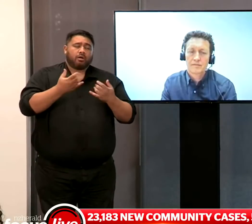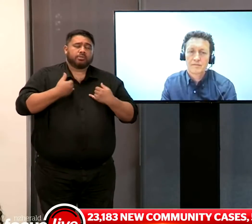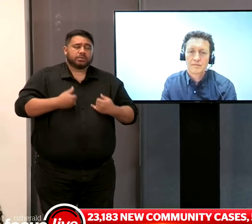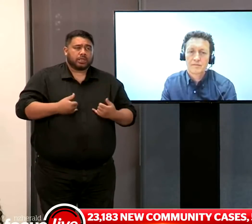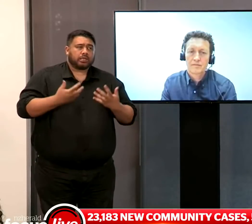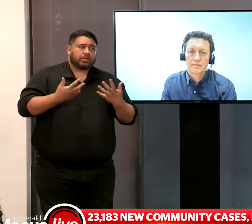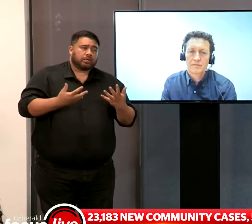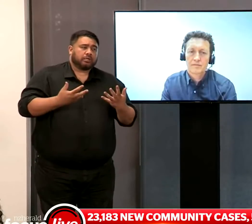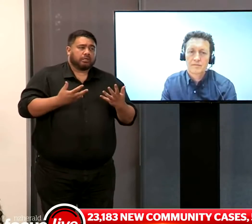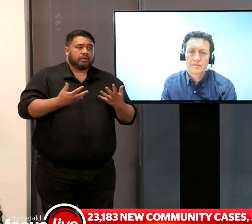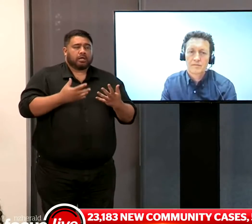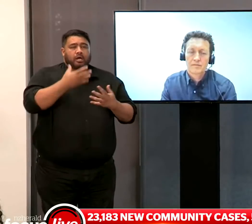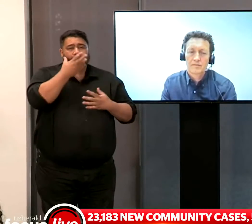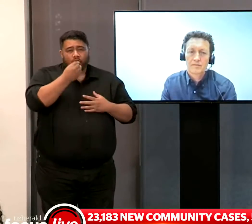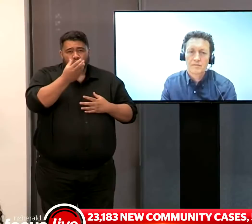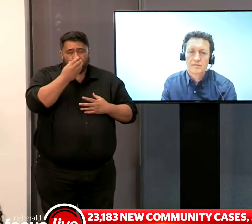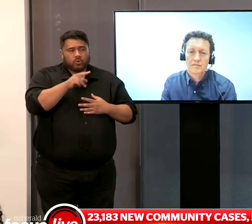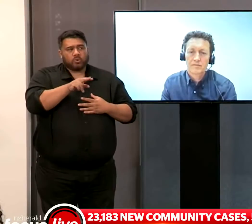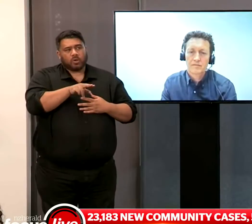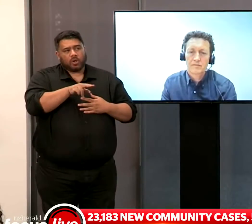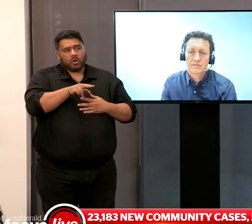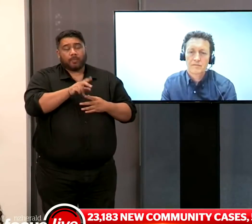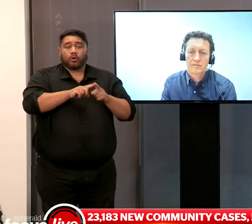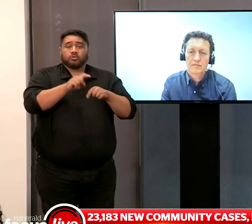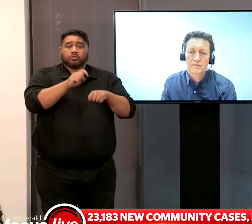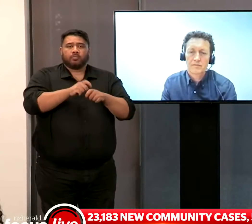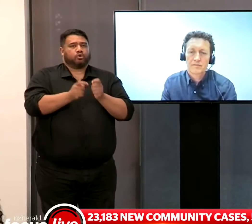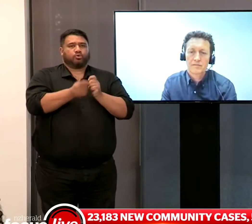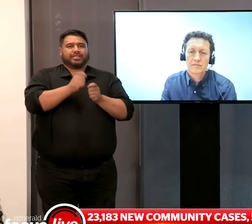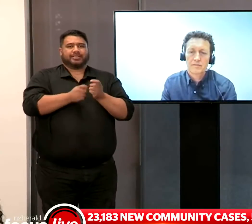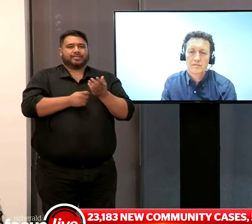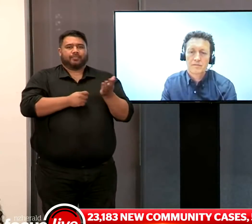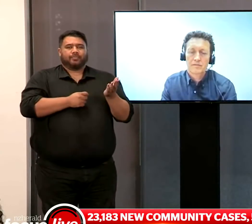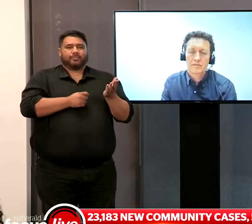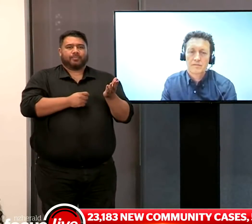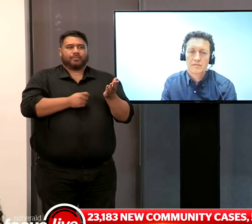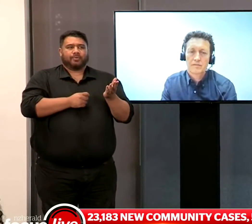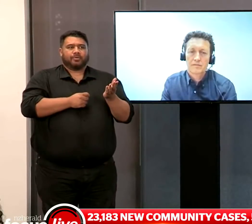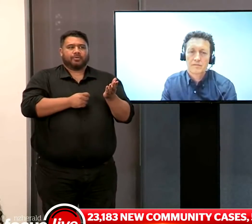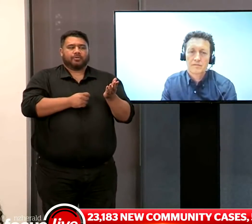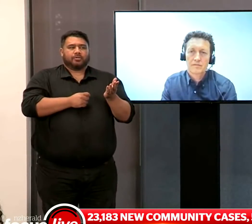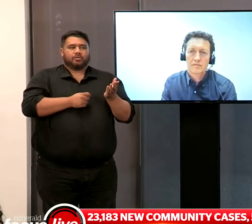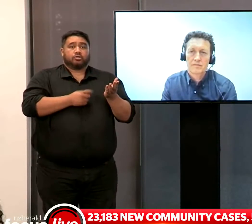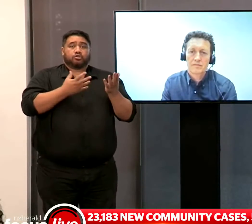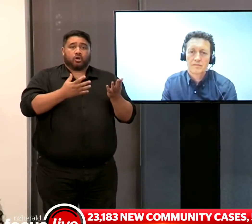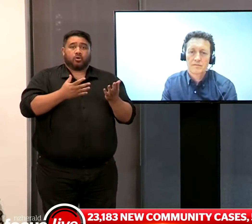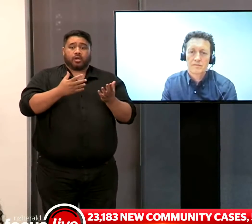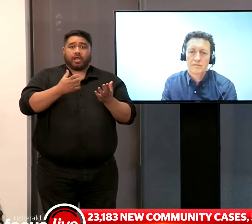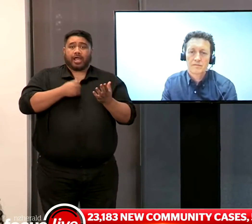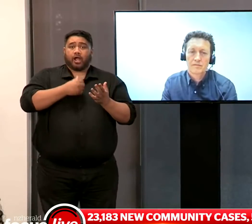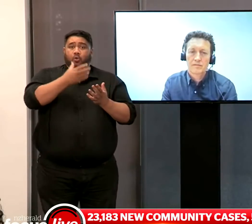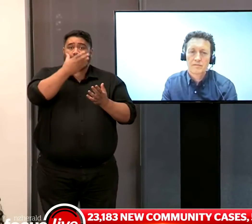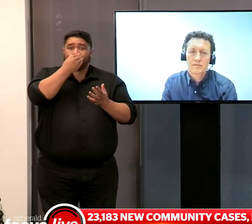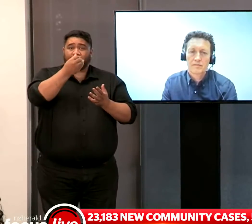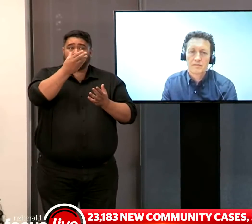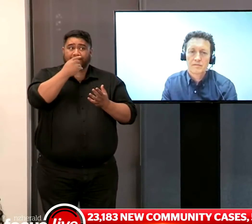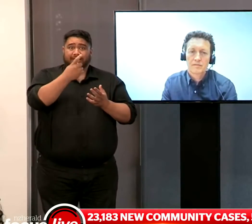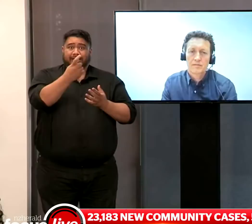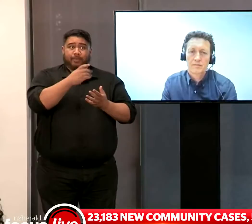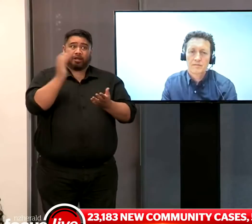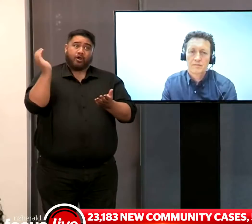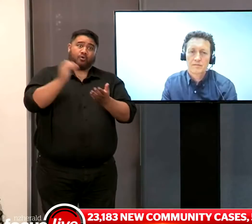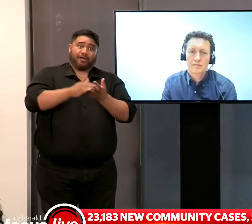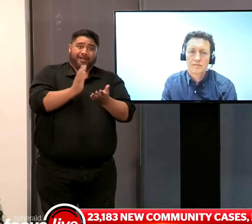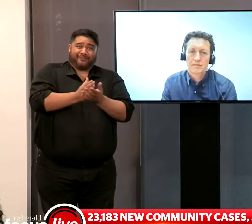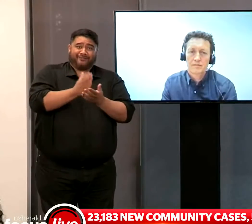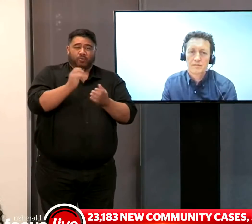for influenza-like illnesses. And I think by the time we get to that point where our influenza season starts, we will be